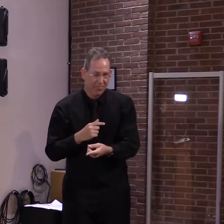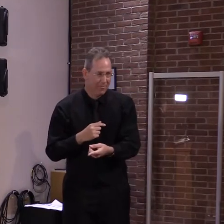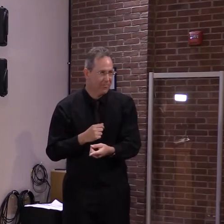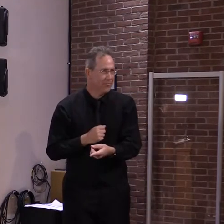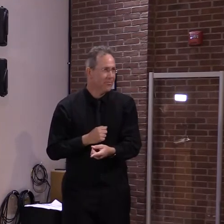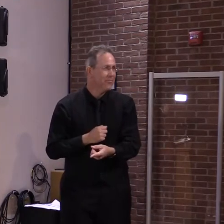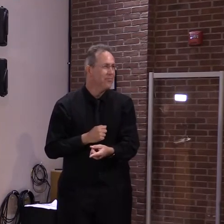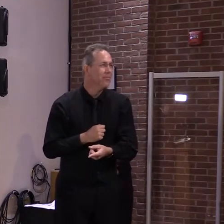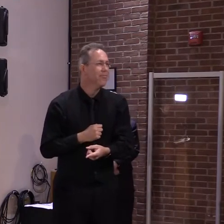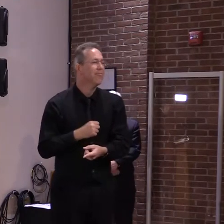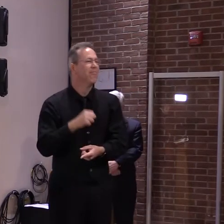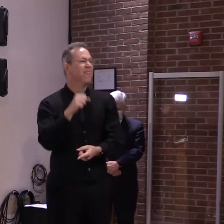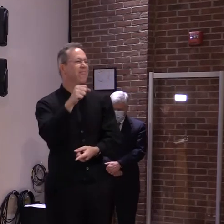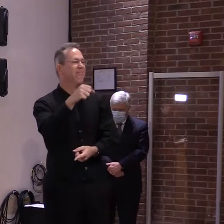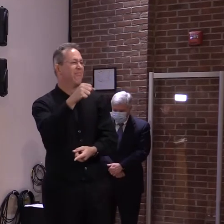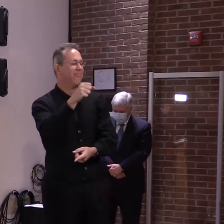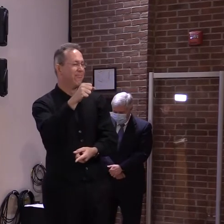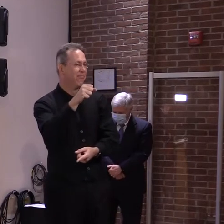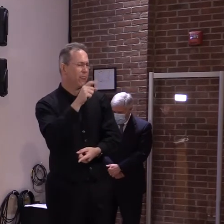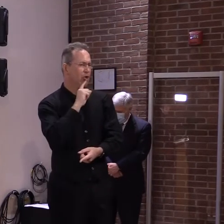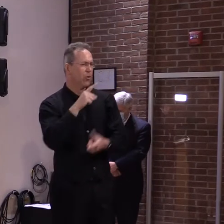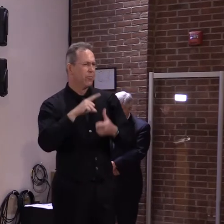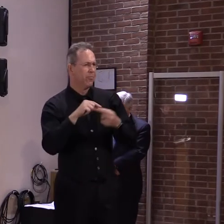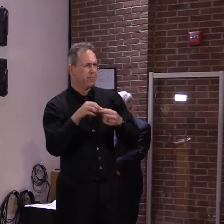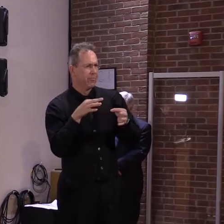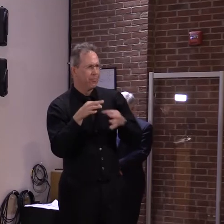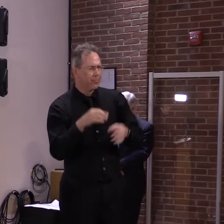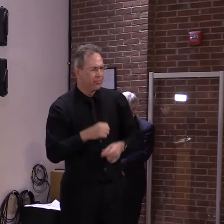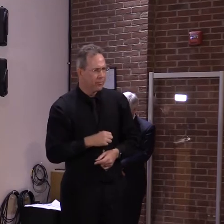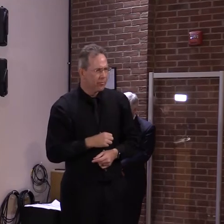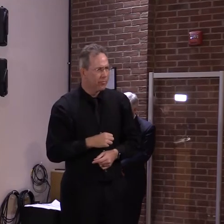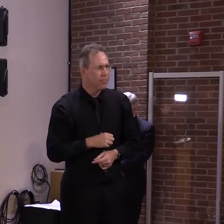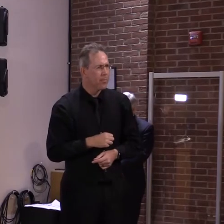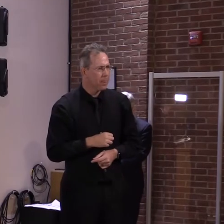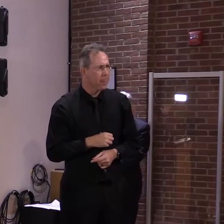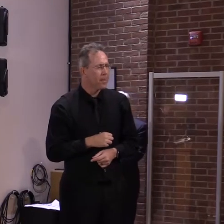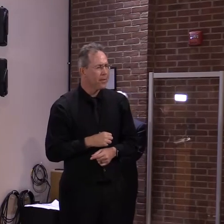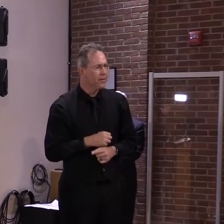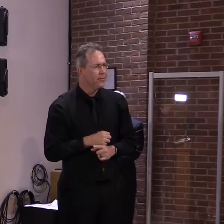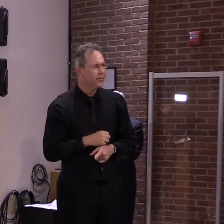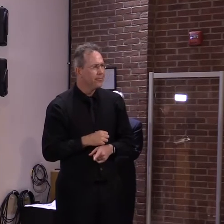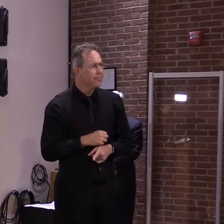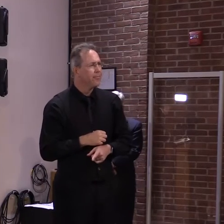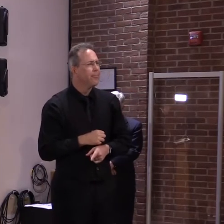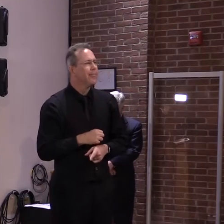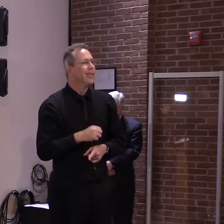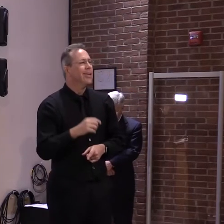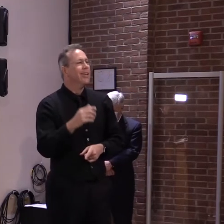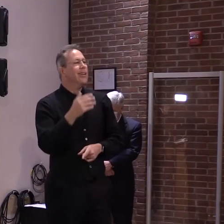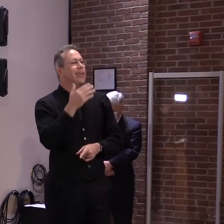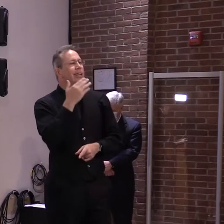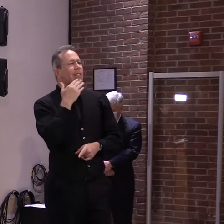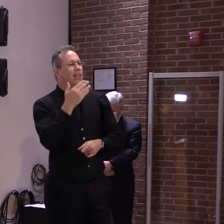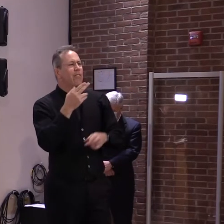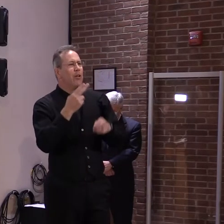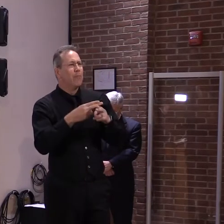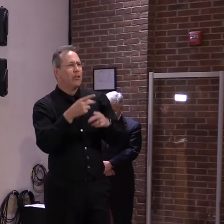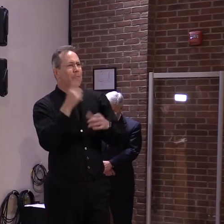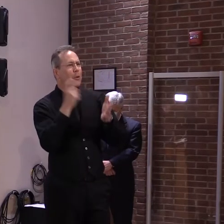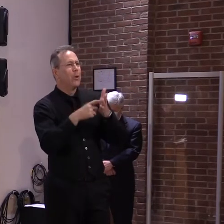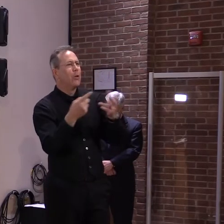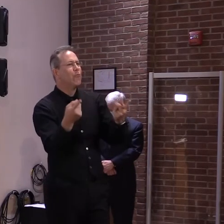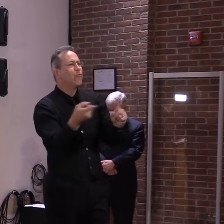I can, Governor. Thanks. Thanks for the question, Mike, and for highlighting that recruitment remains a challenge. We do